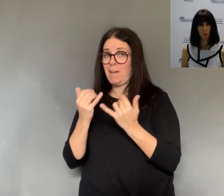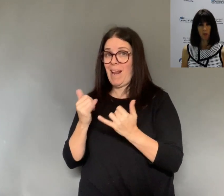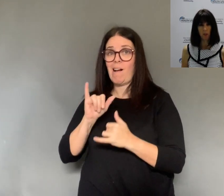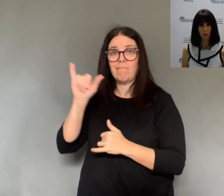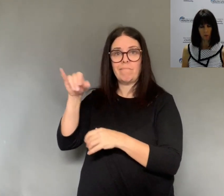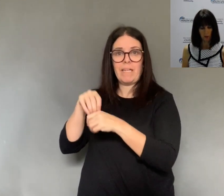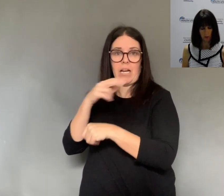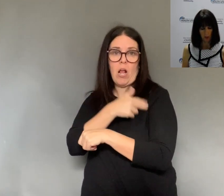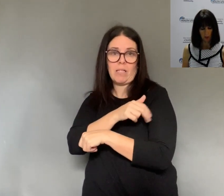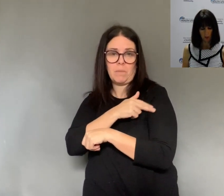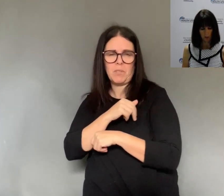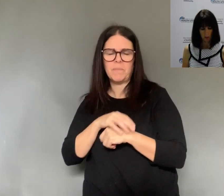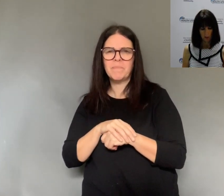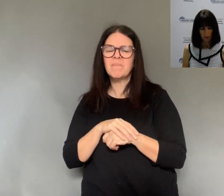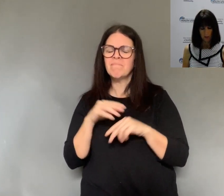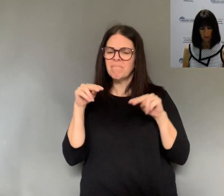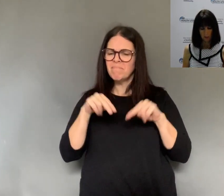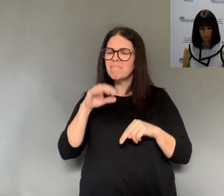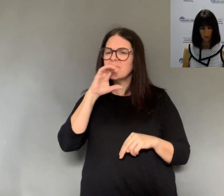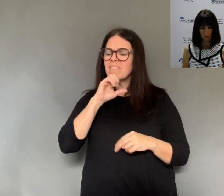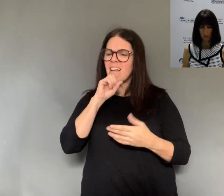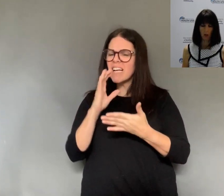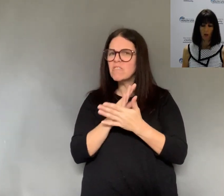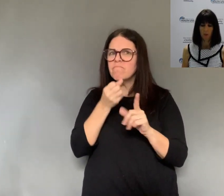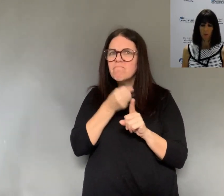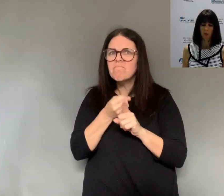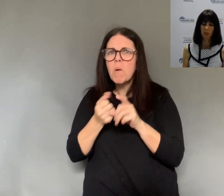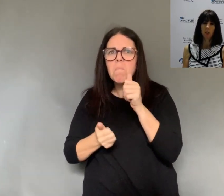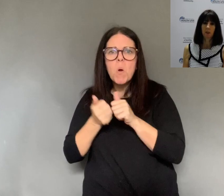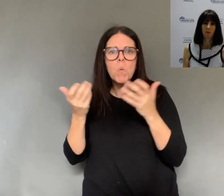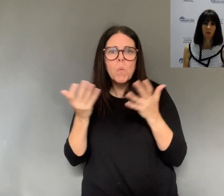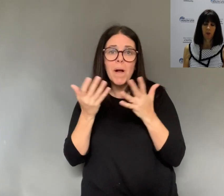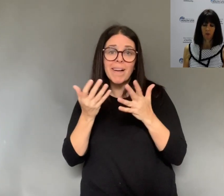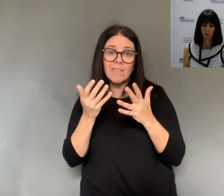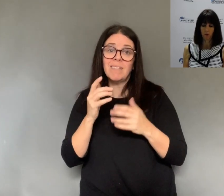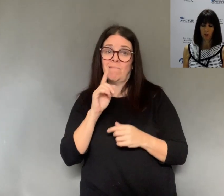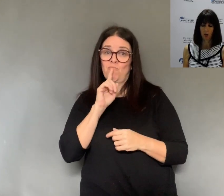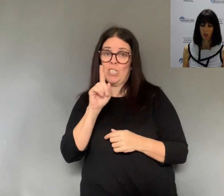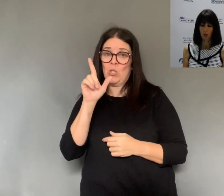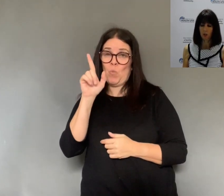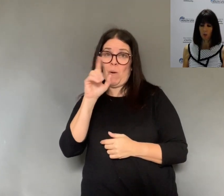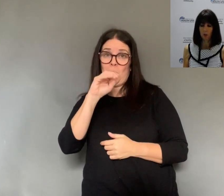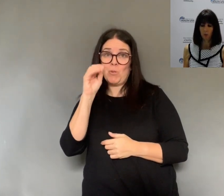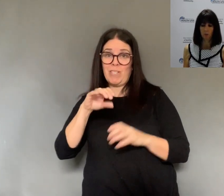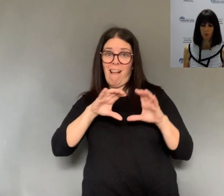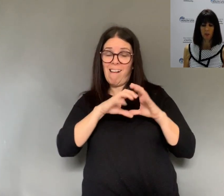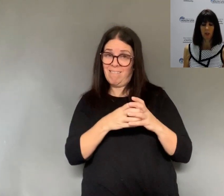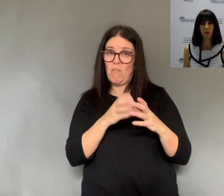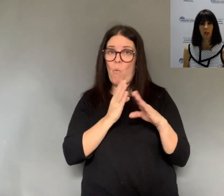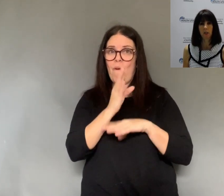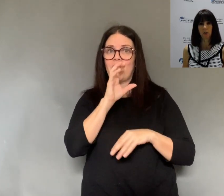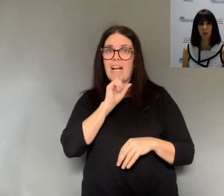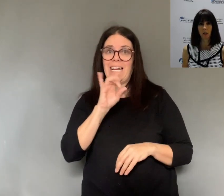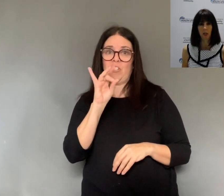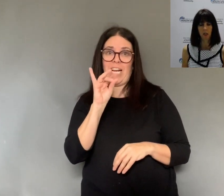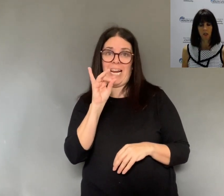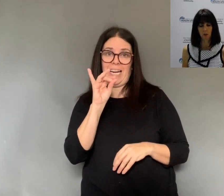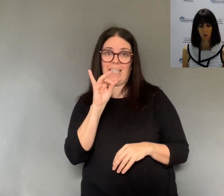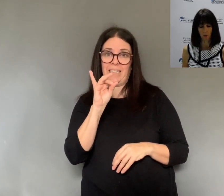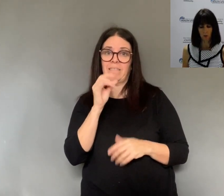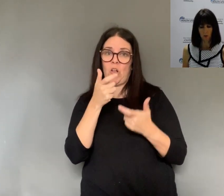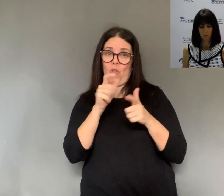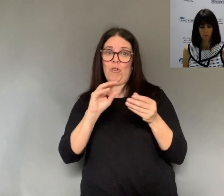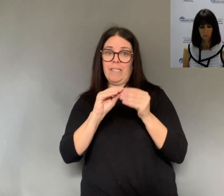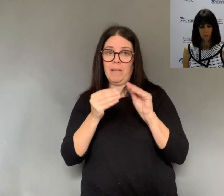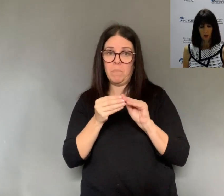of 20 and 29. 16% are between the ages of 50 and 59, and 21% of our cases are 80 years